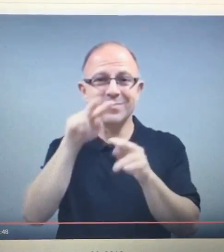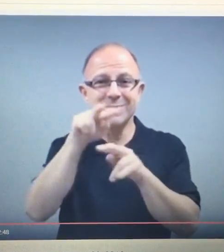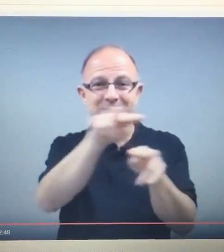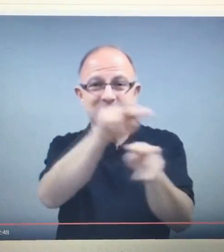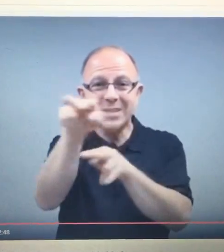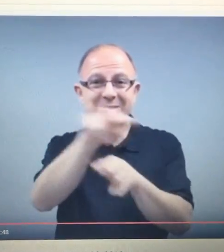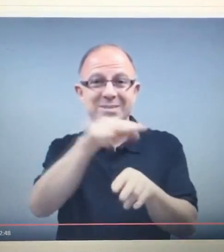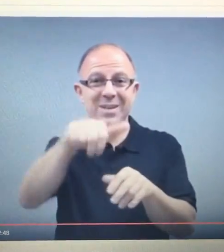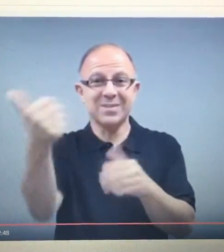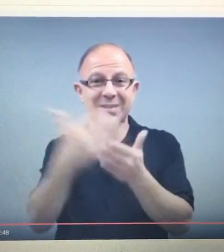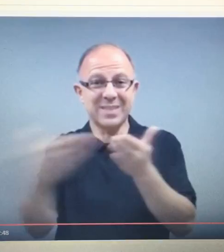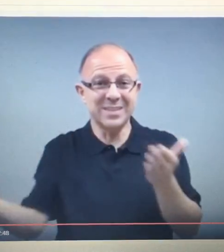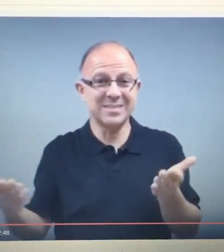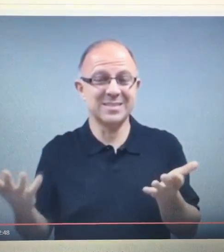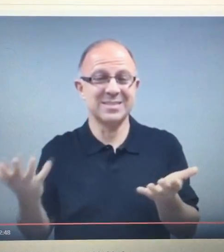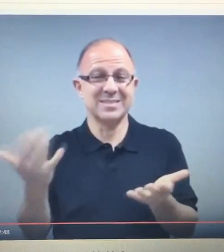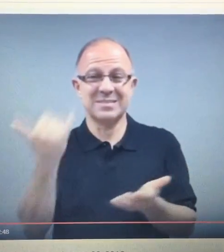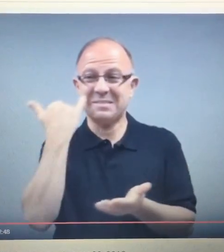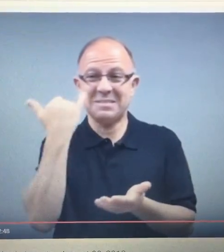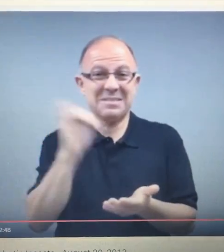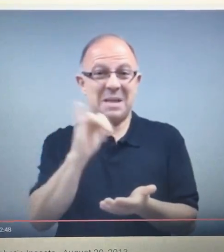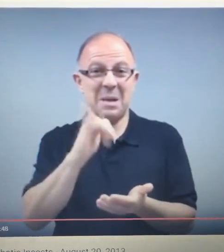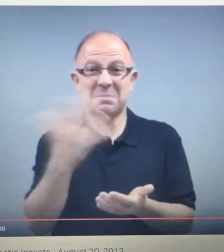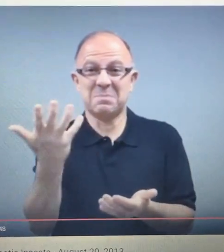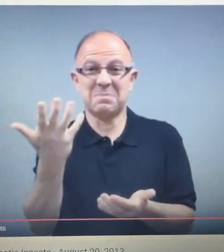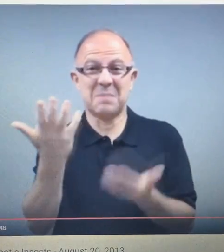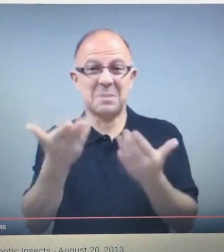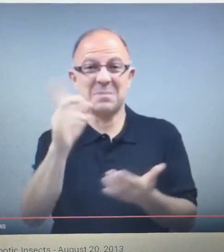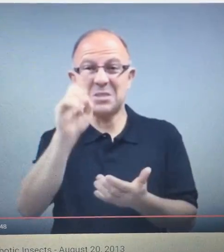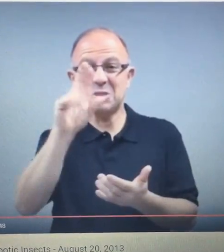hope is that one day they won't have to use a wire.